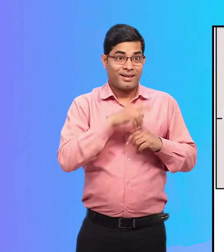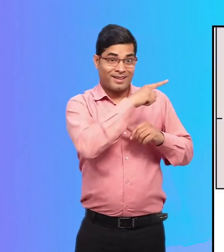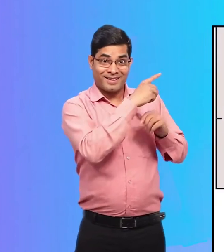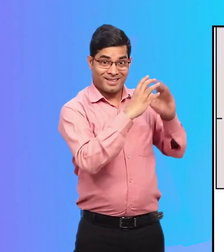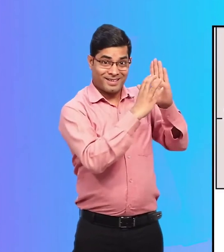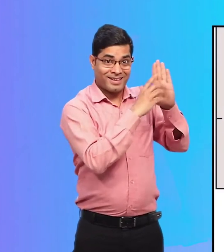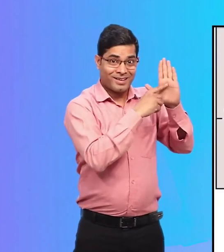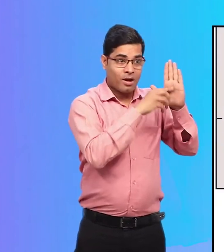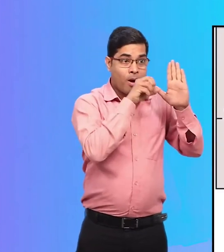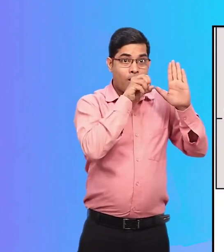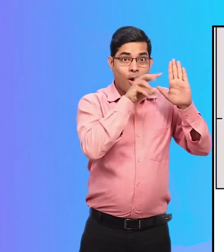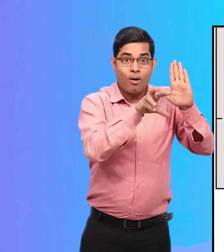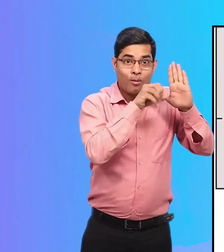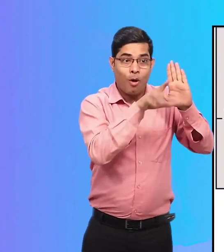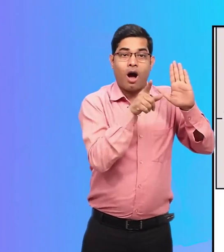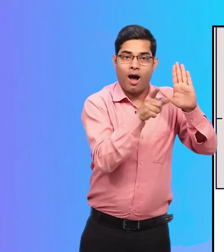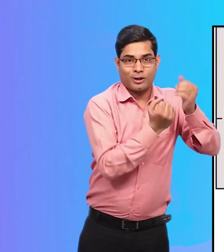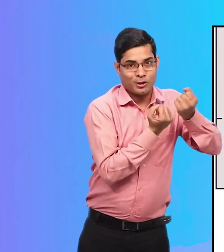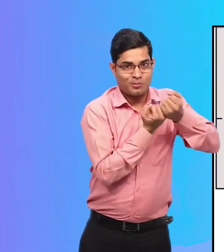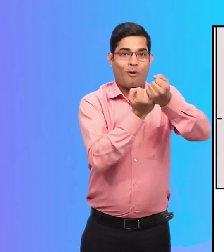It's called an audio announcement.